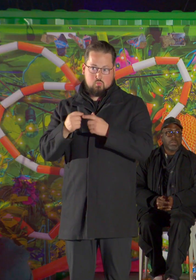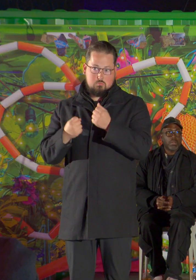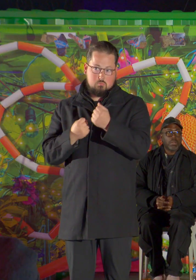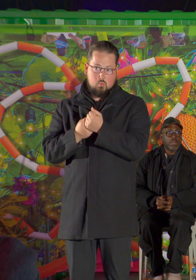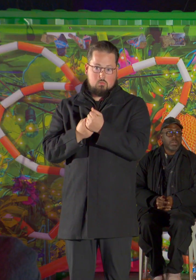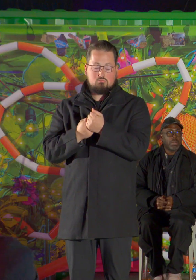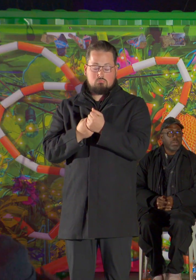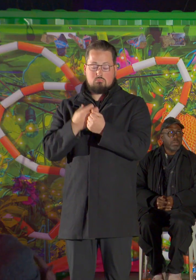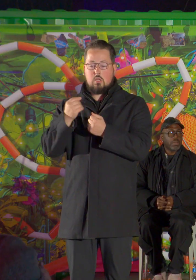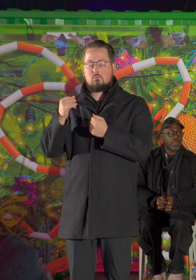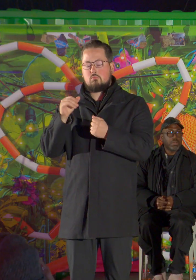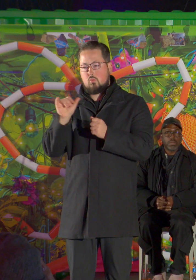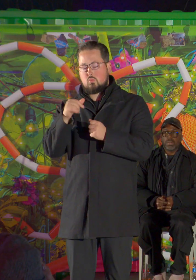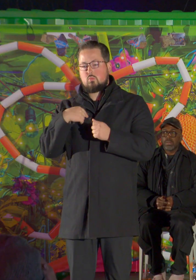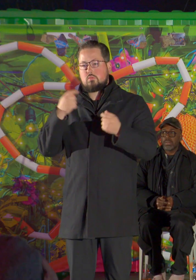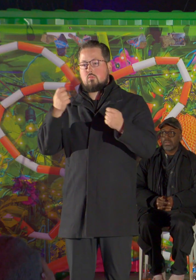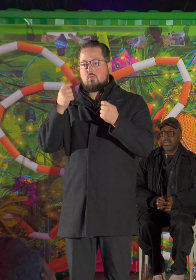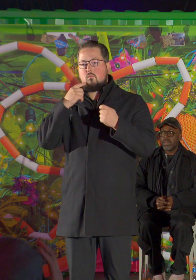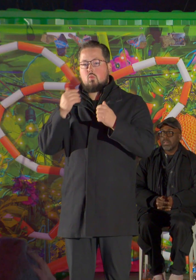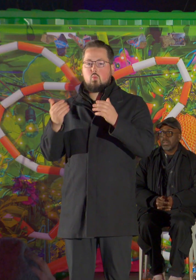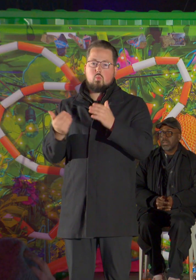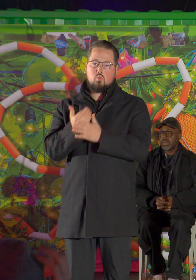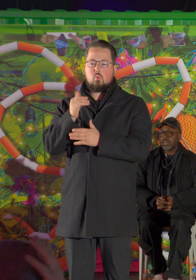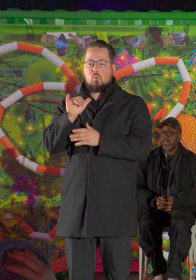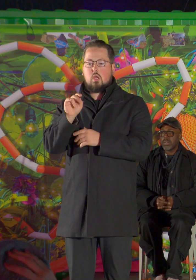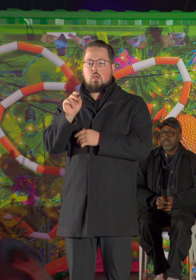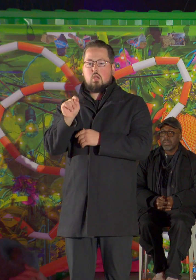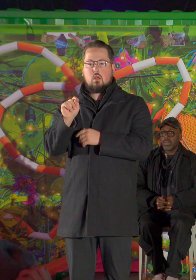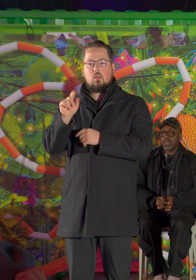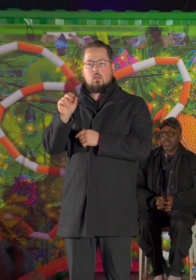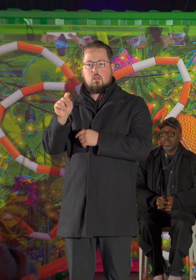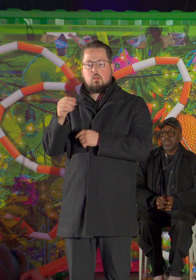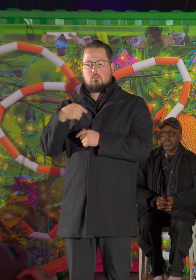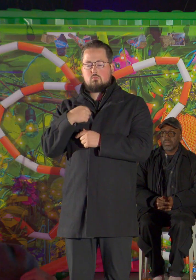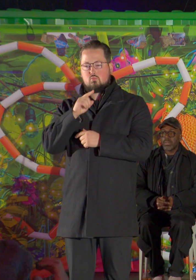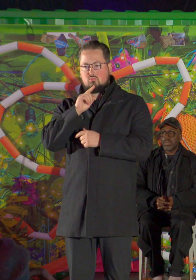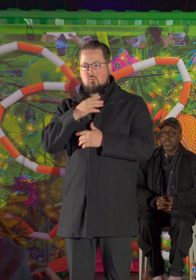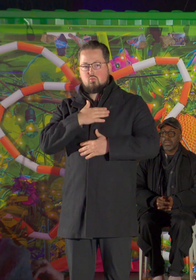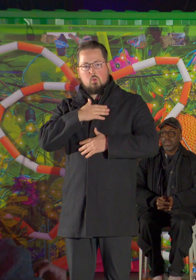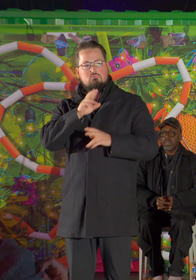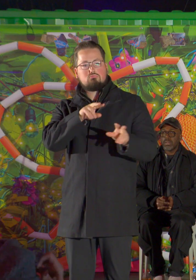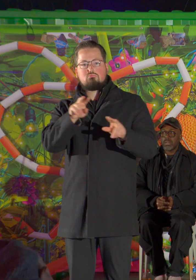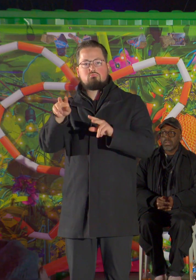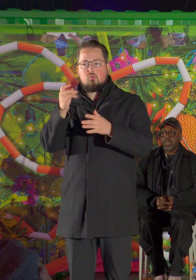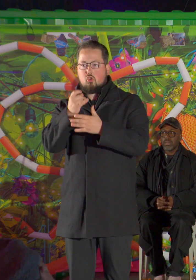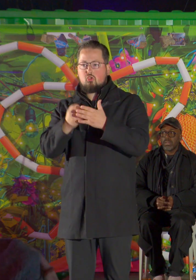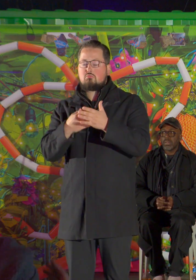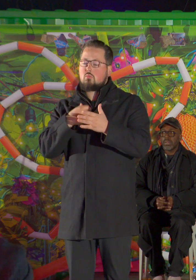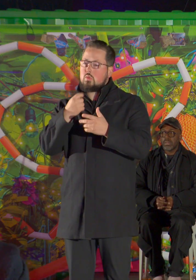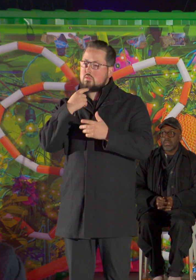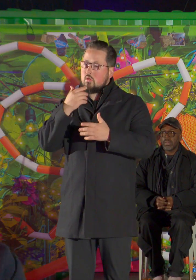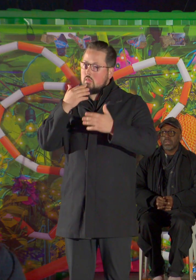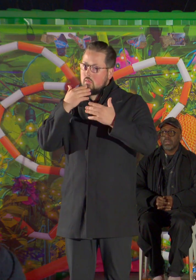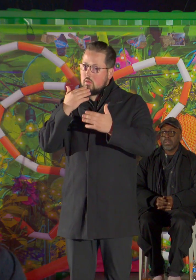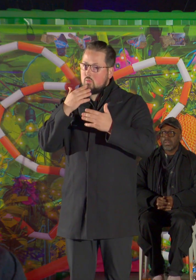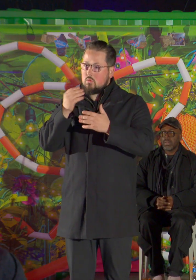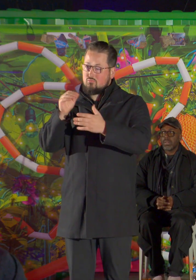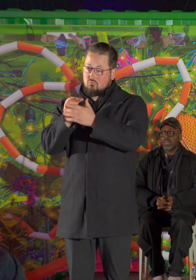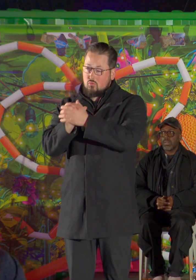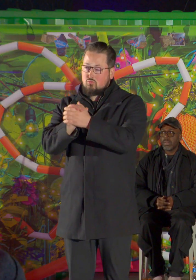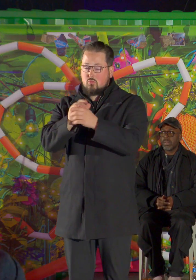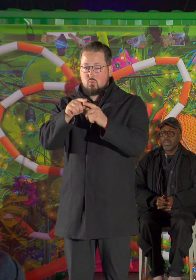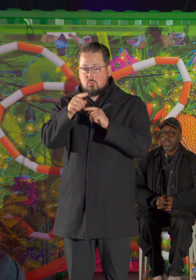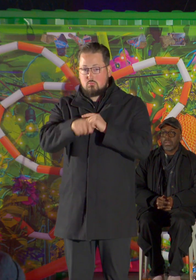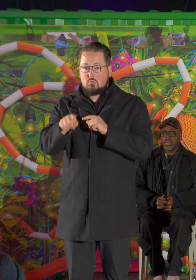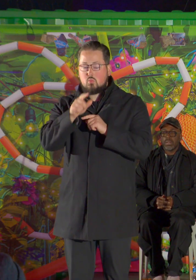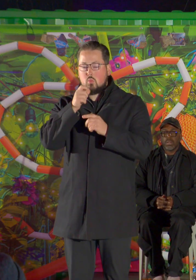And as we celebrate the launch of the new Why Not lot and enjoy these beautiful installations, I want to congratulate each and every person who helped